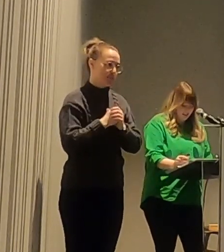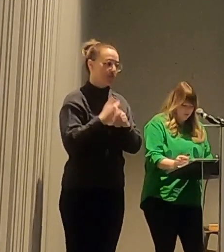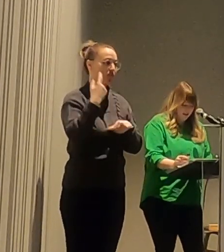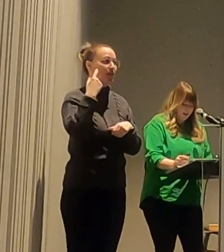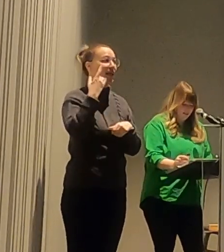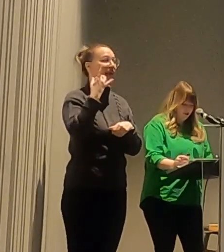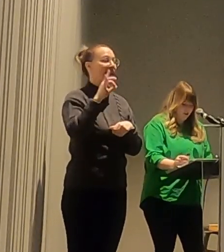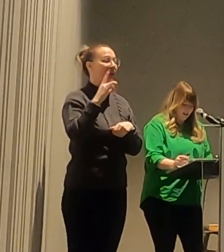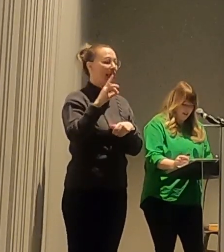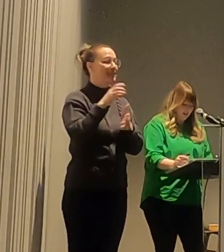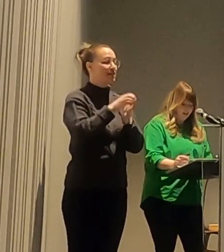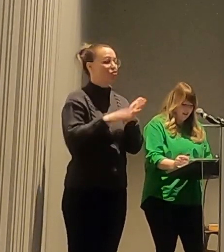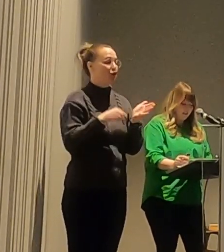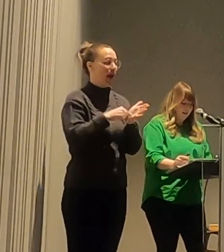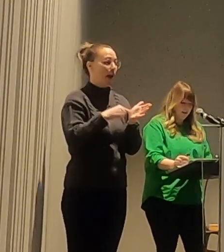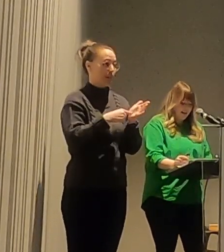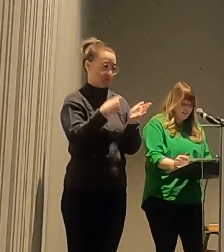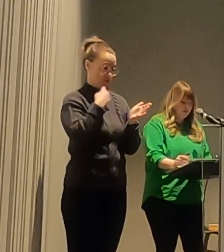18-chapter